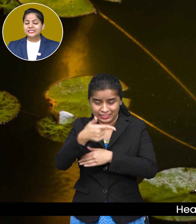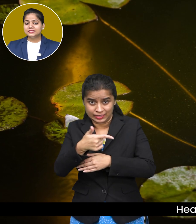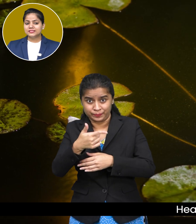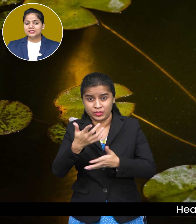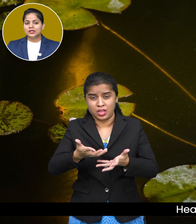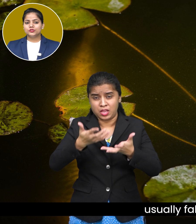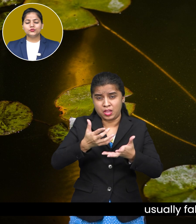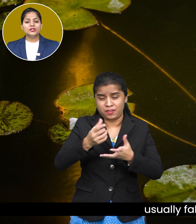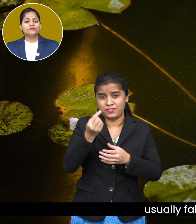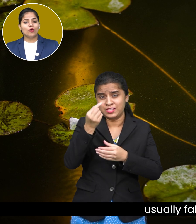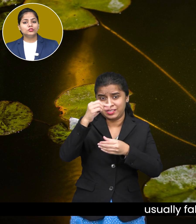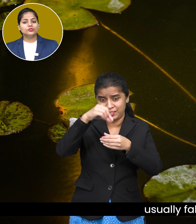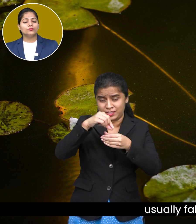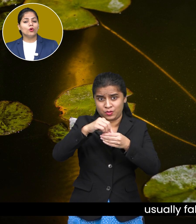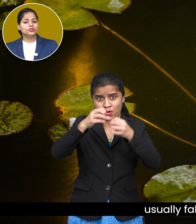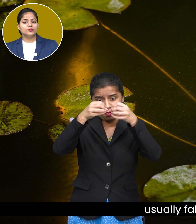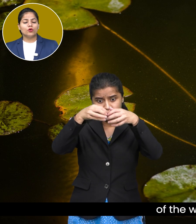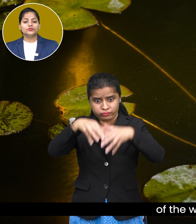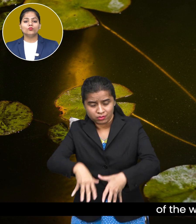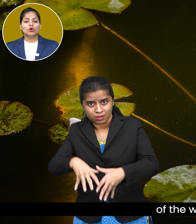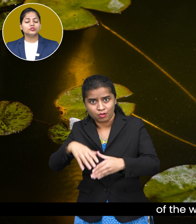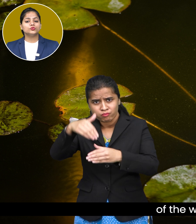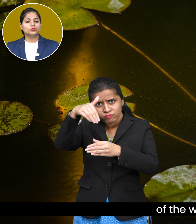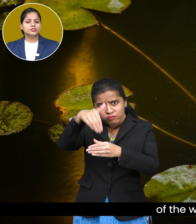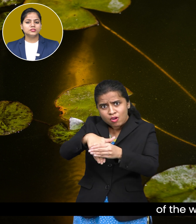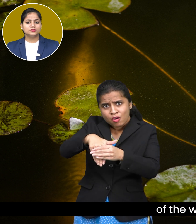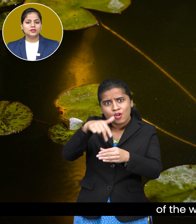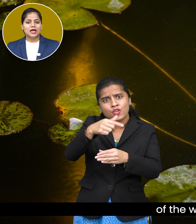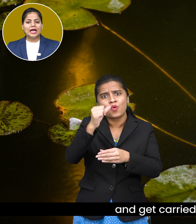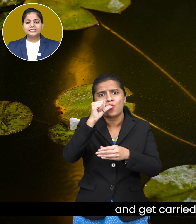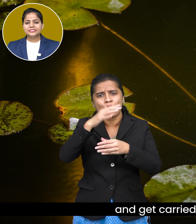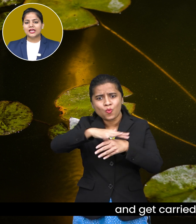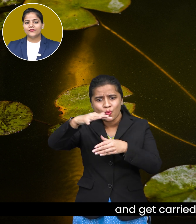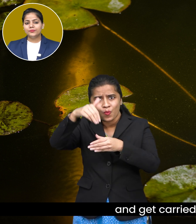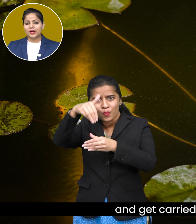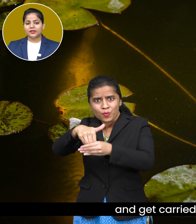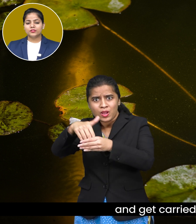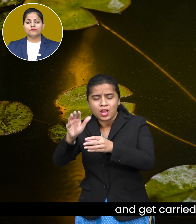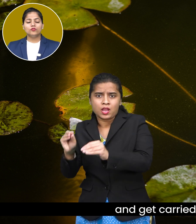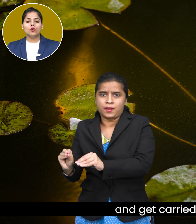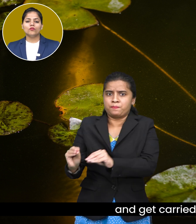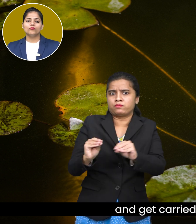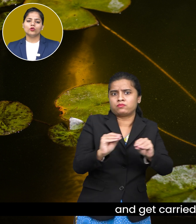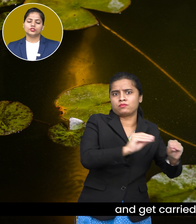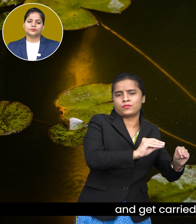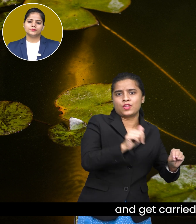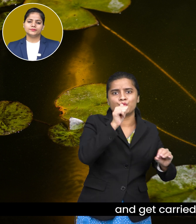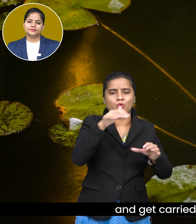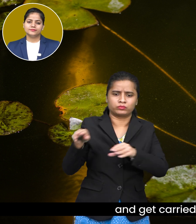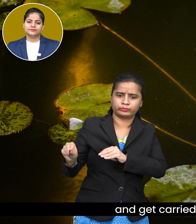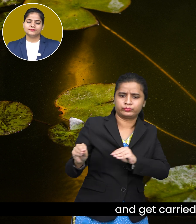Heavy seeds usually fall to the bottom of the water sources and get carried by the flow of